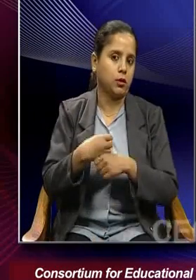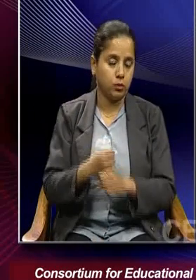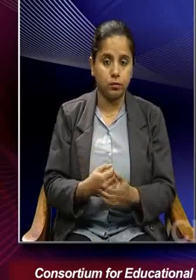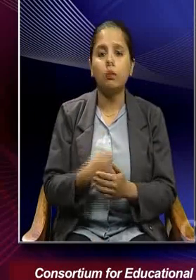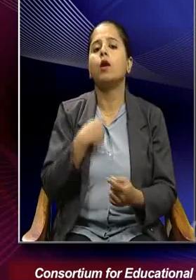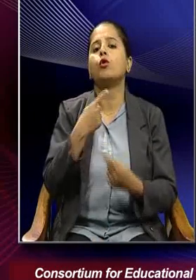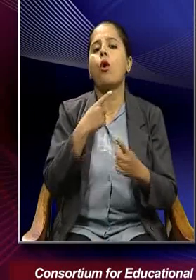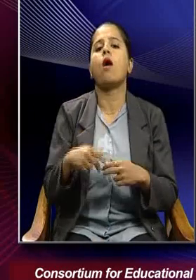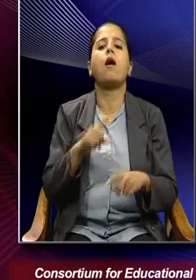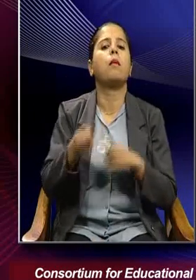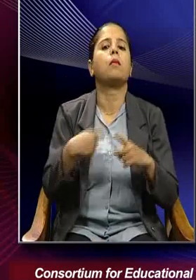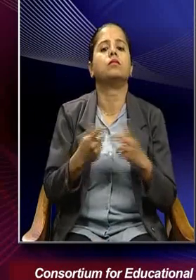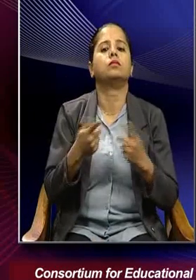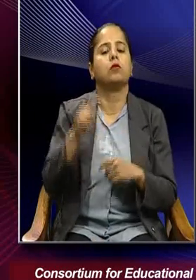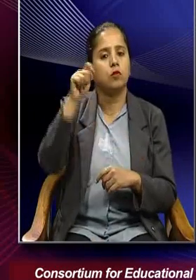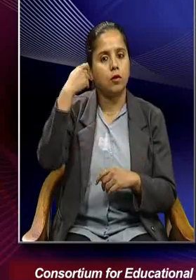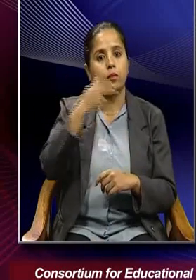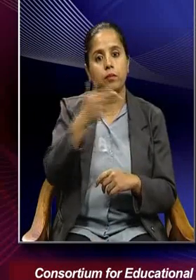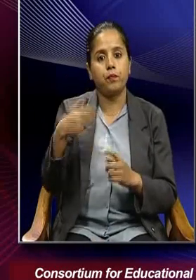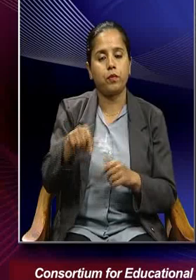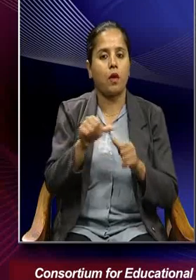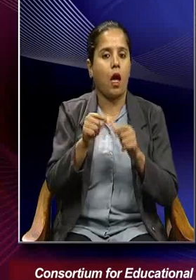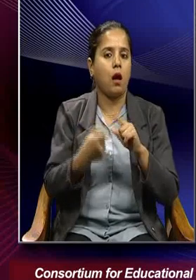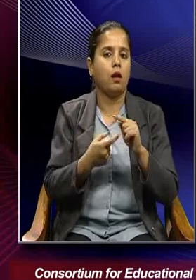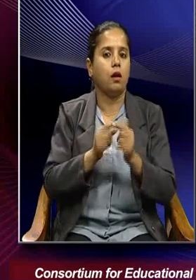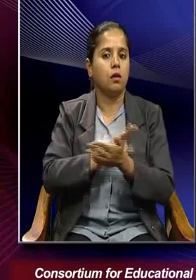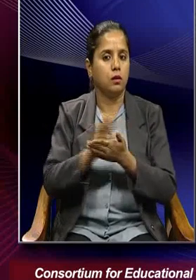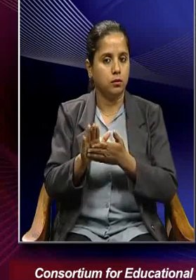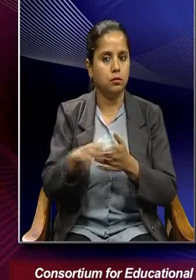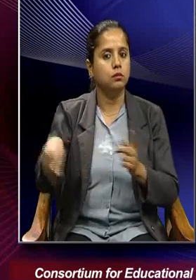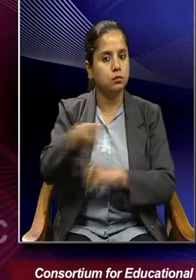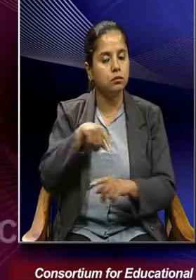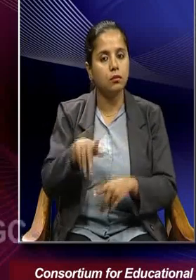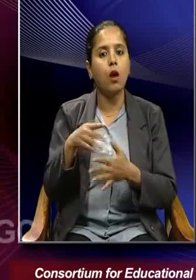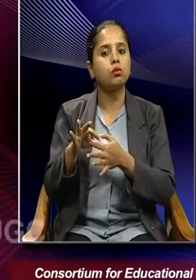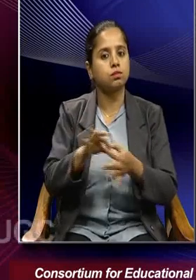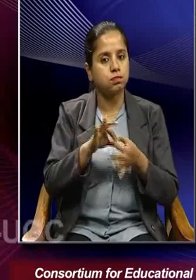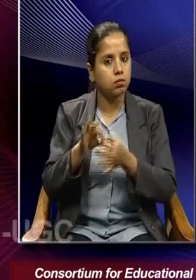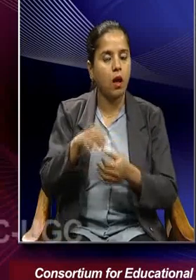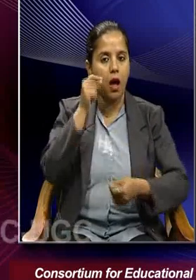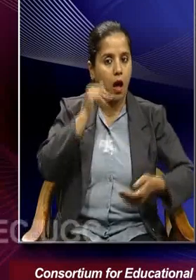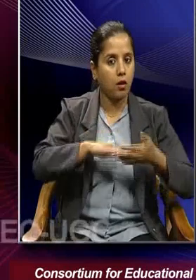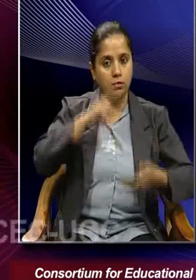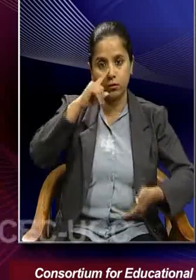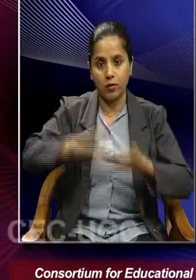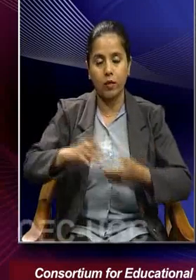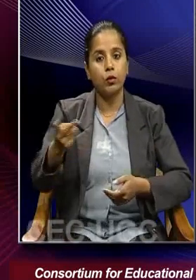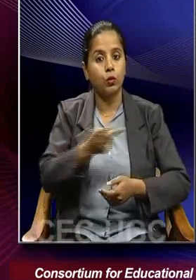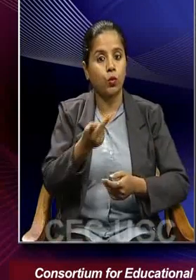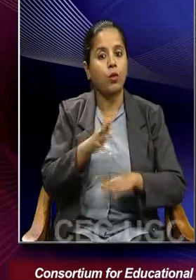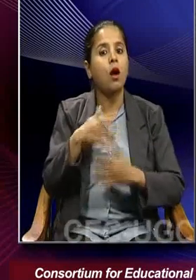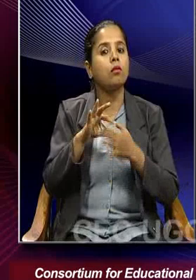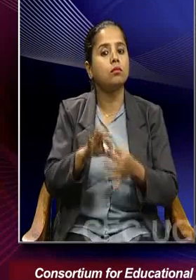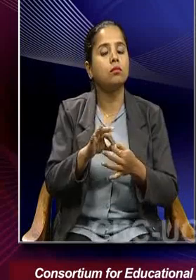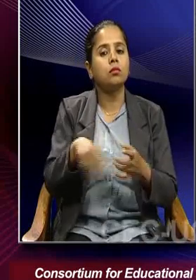talked about a film called Earth, in which how the relationship of a husband and wife, and how